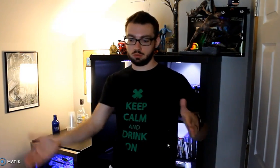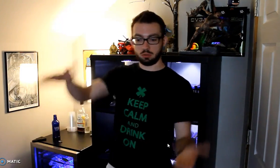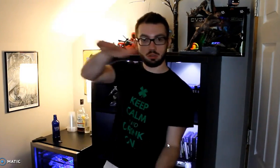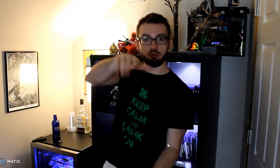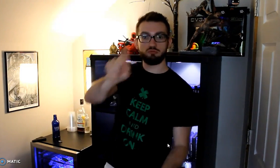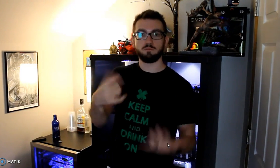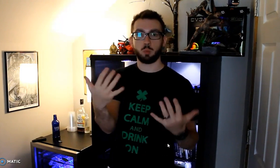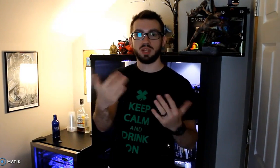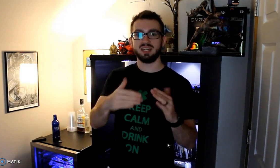hinges,